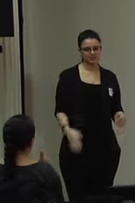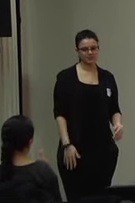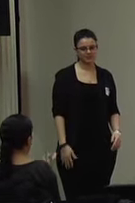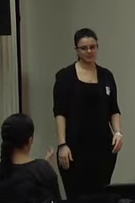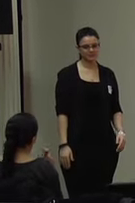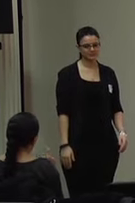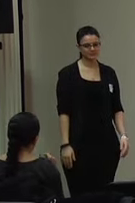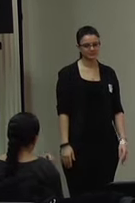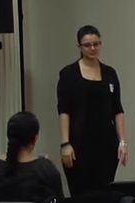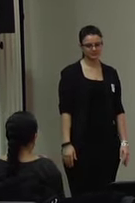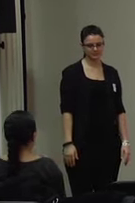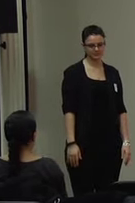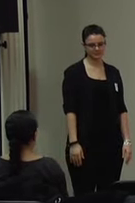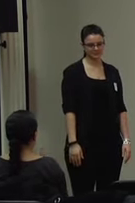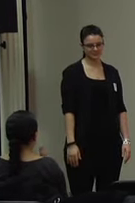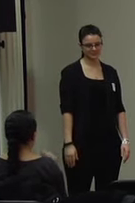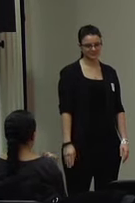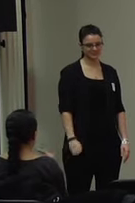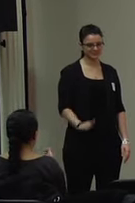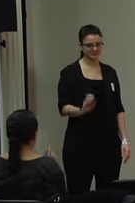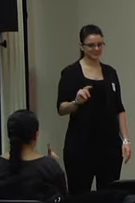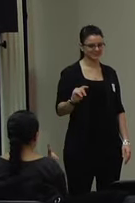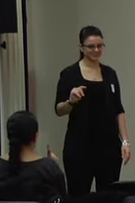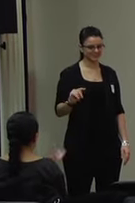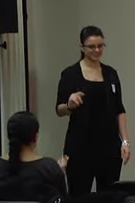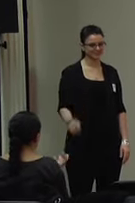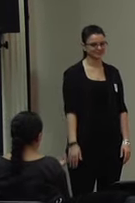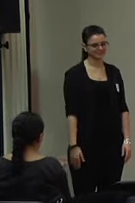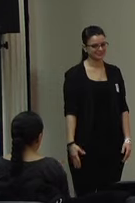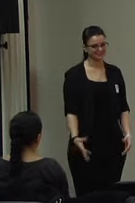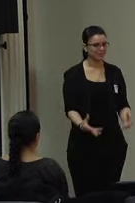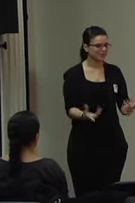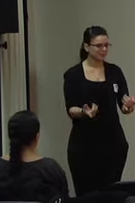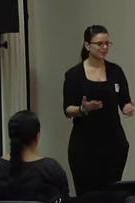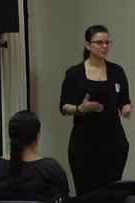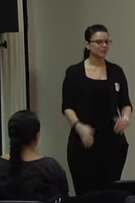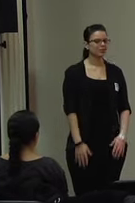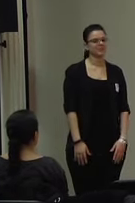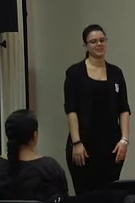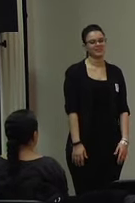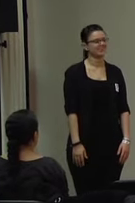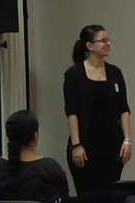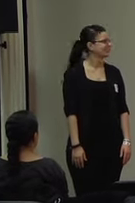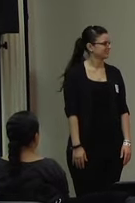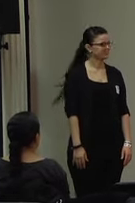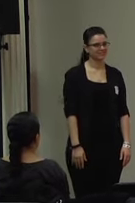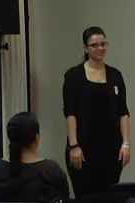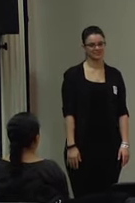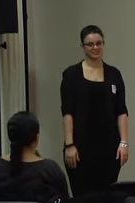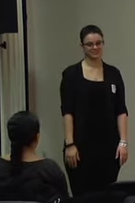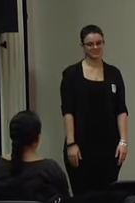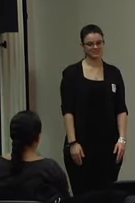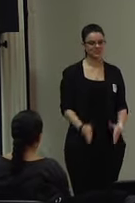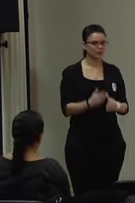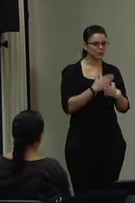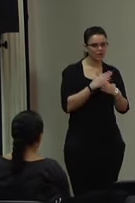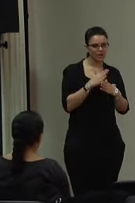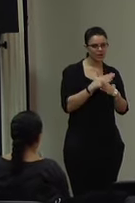and you don't have anything to eat. So it's great to just have those things on hand in your fridge at work. and share, because these things taste